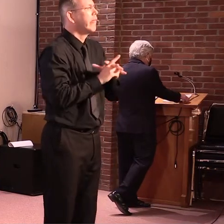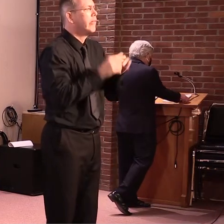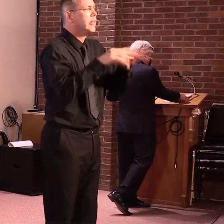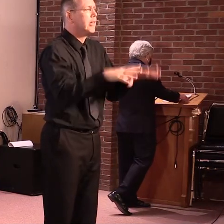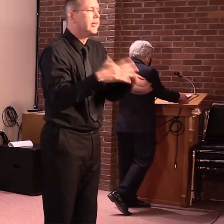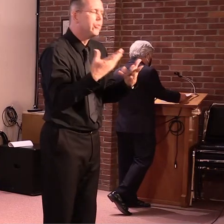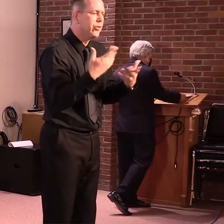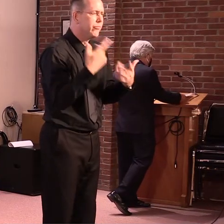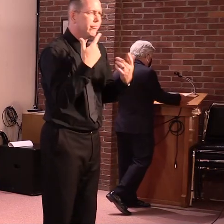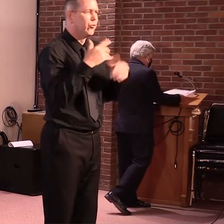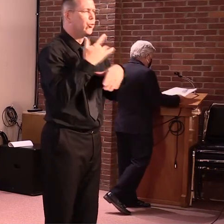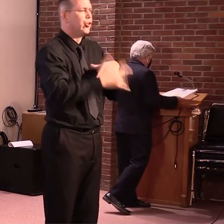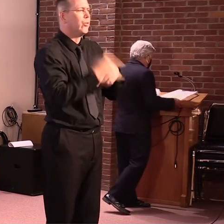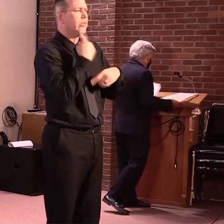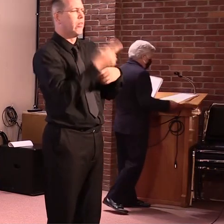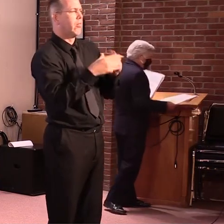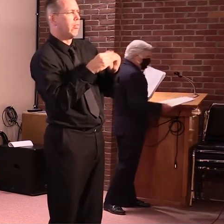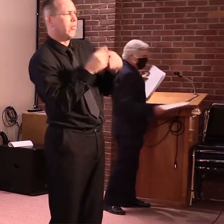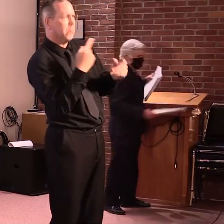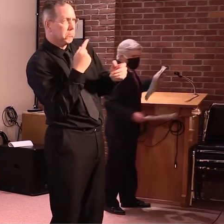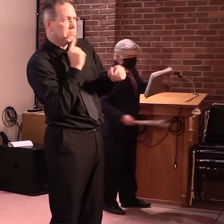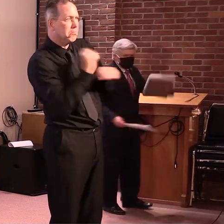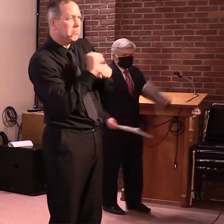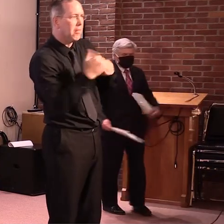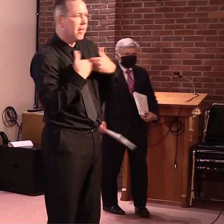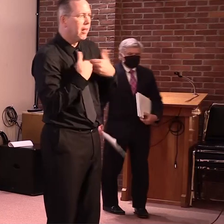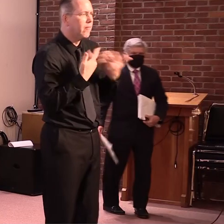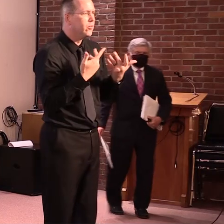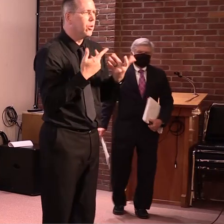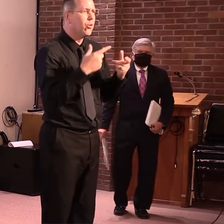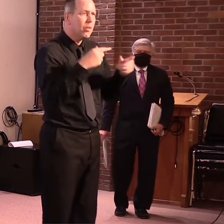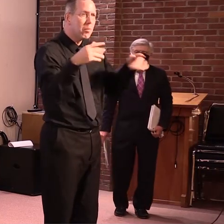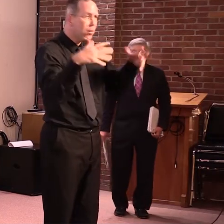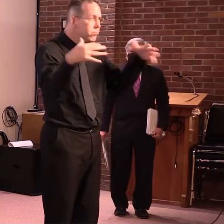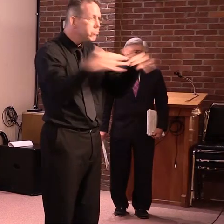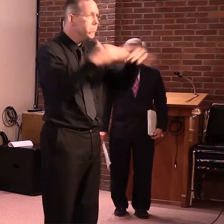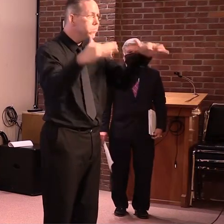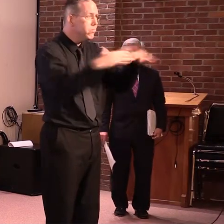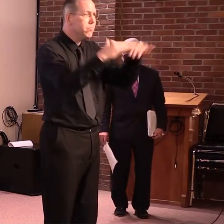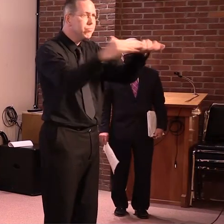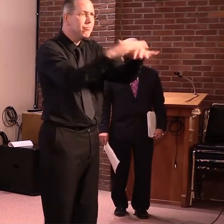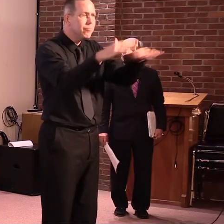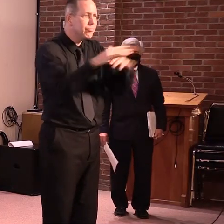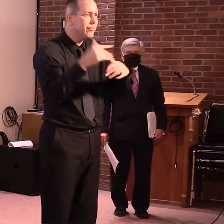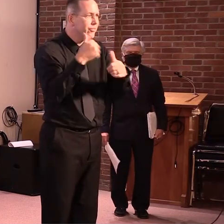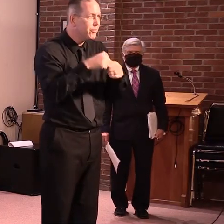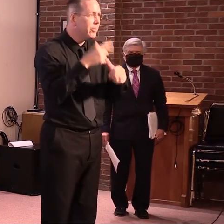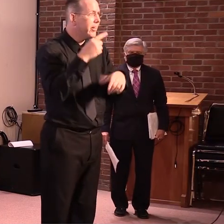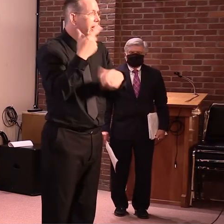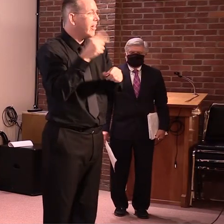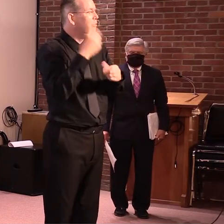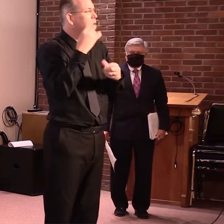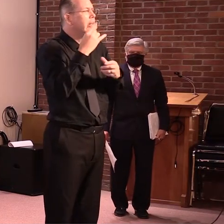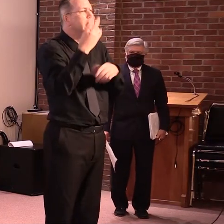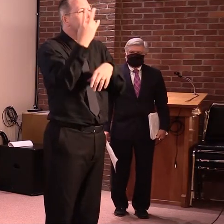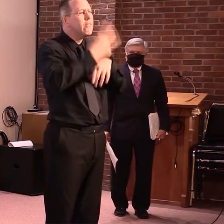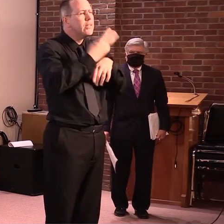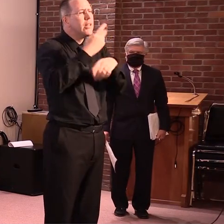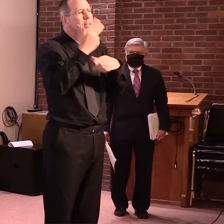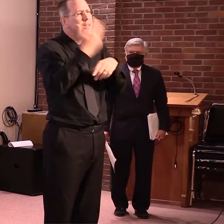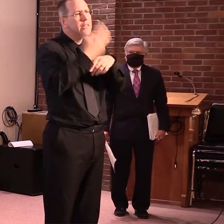happening with such frequency. It takes a while, 7 to 14 days at times, to